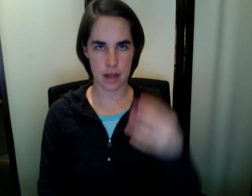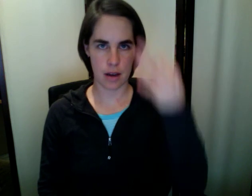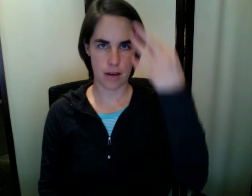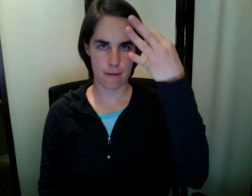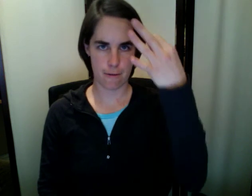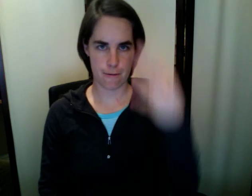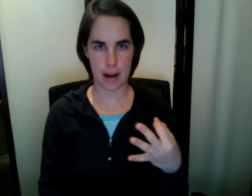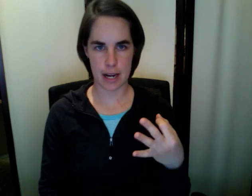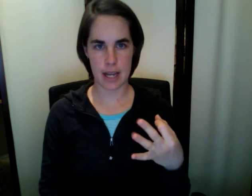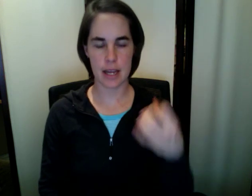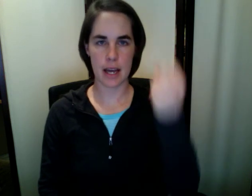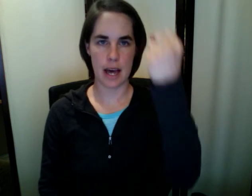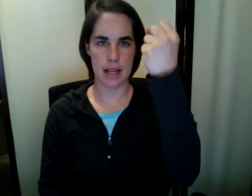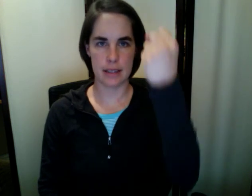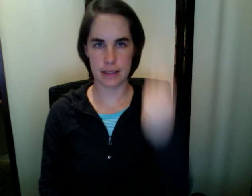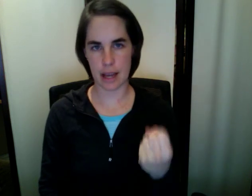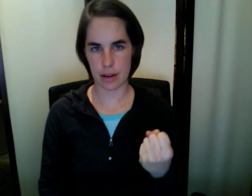Thursday. Friday. And Saturday.